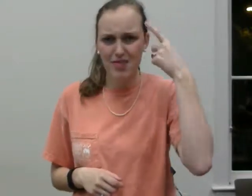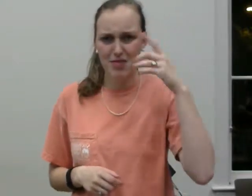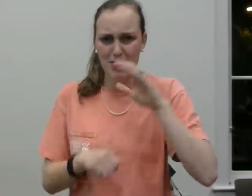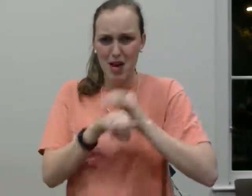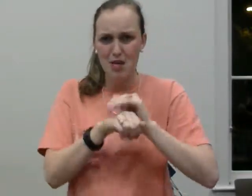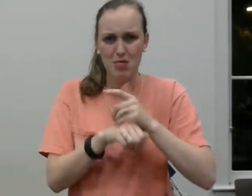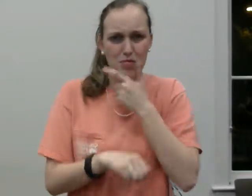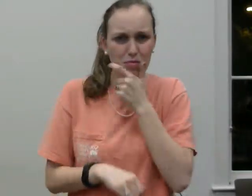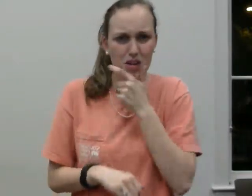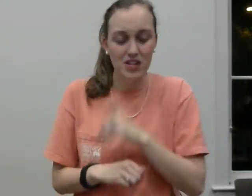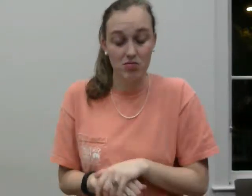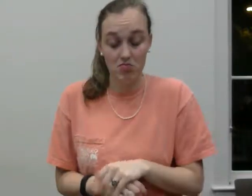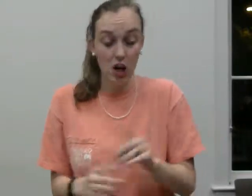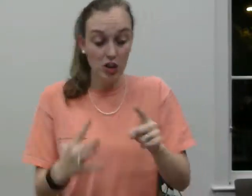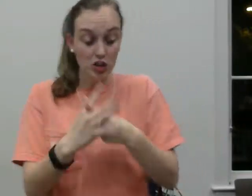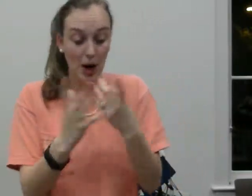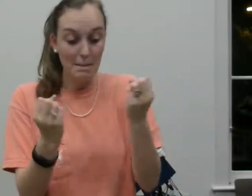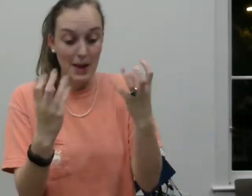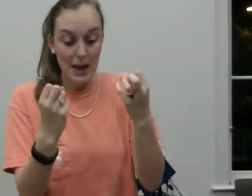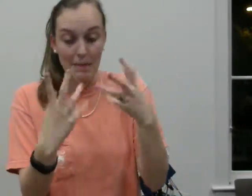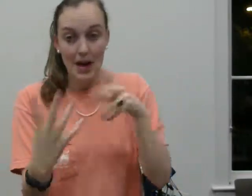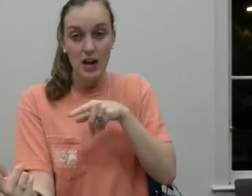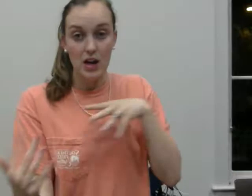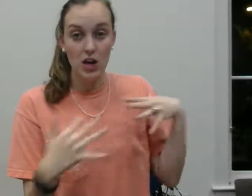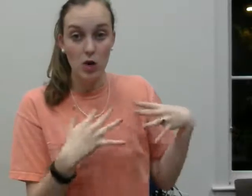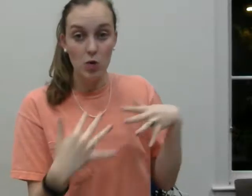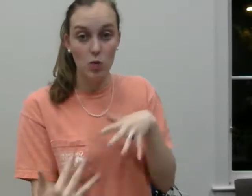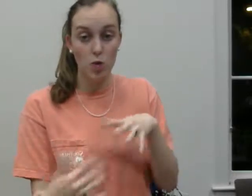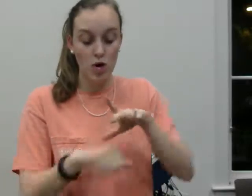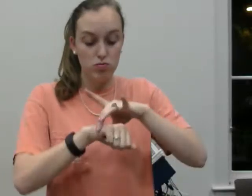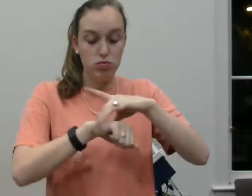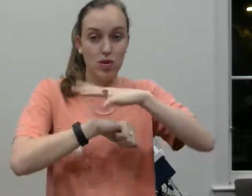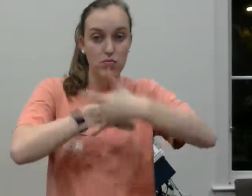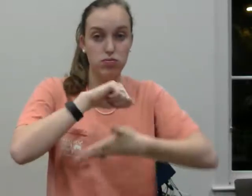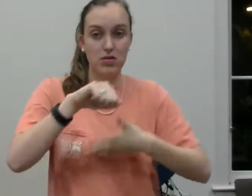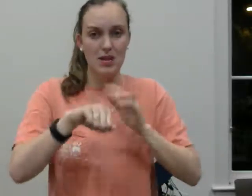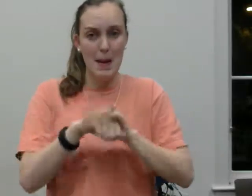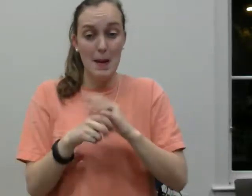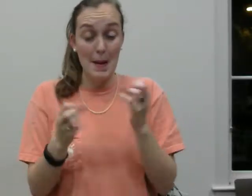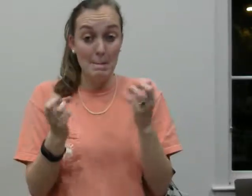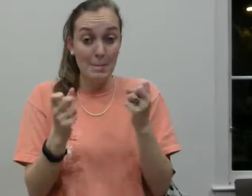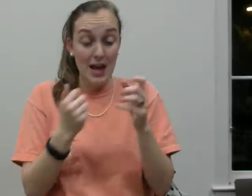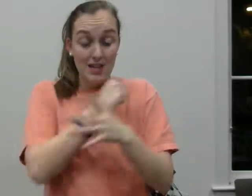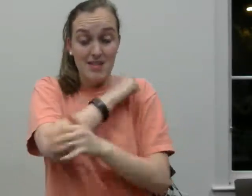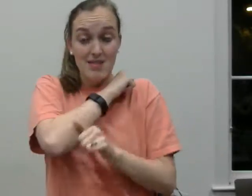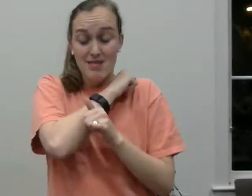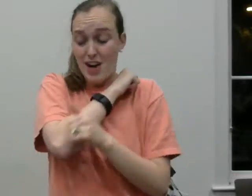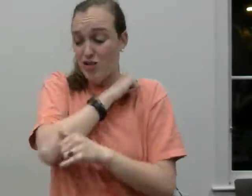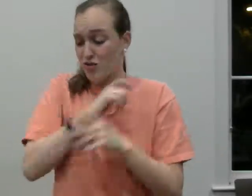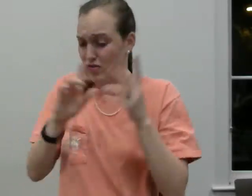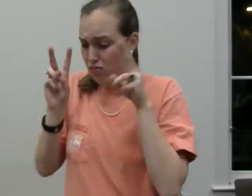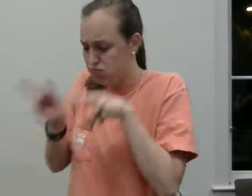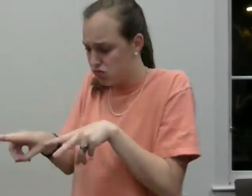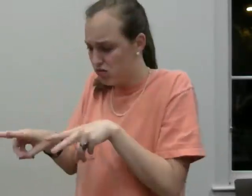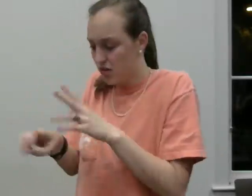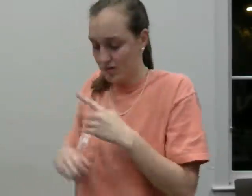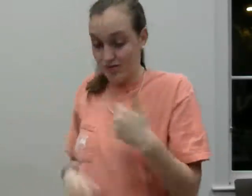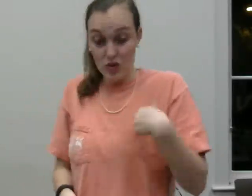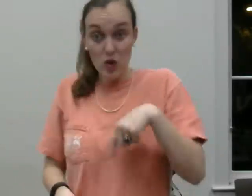revolutions around the world based on watching the American Revolution, right? So we kind of led the way. We were kind of the model for this. Even